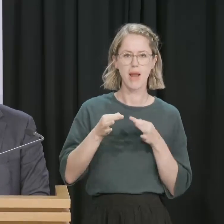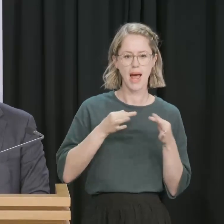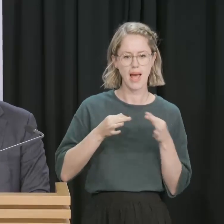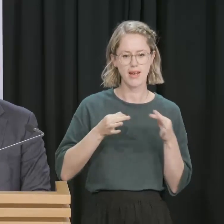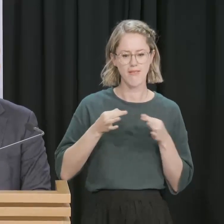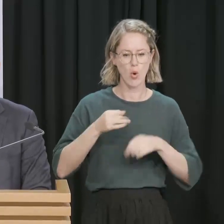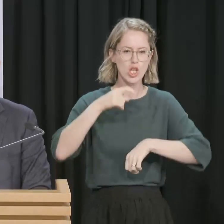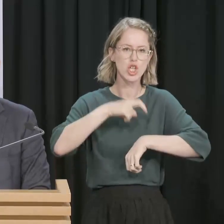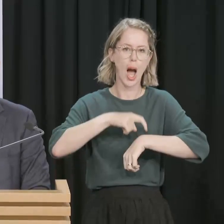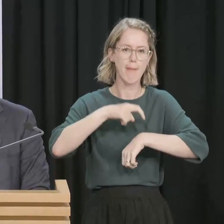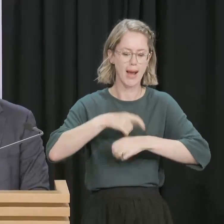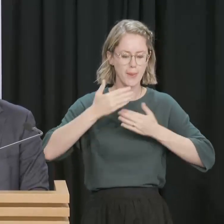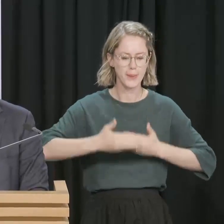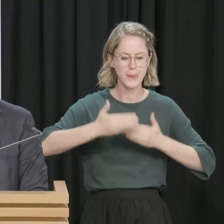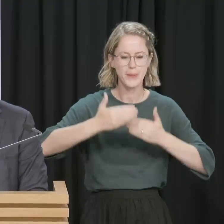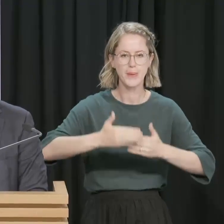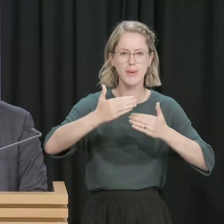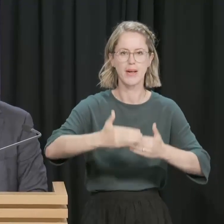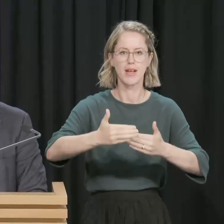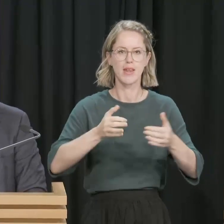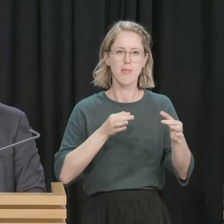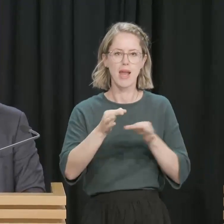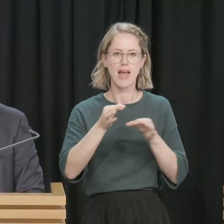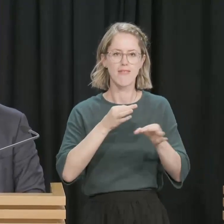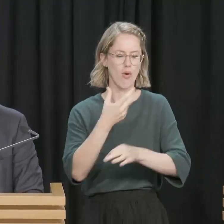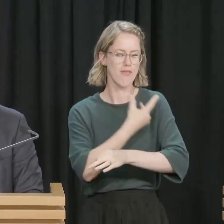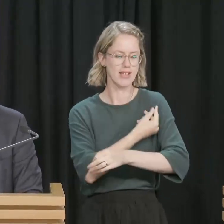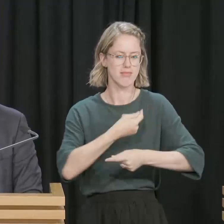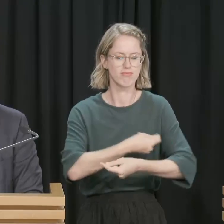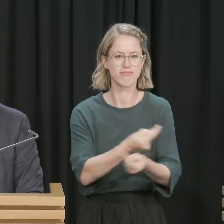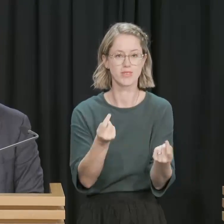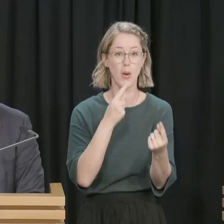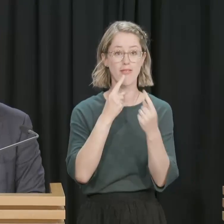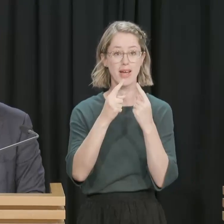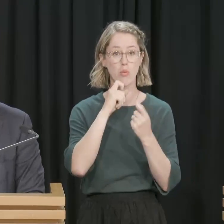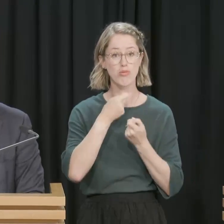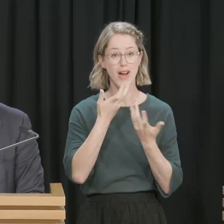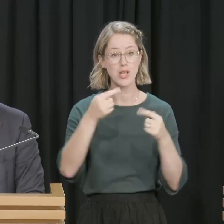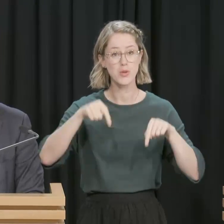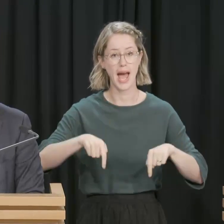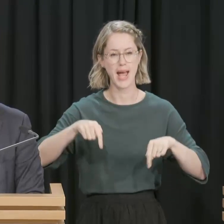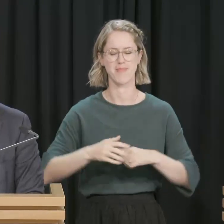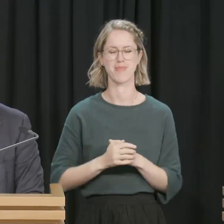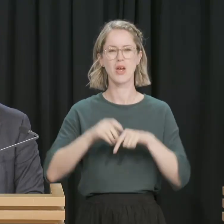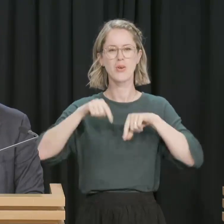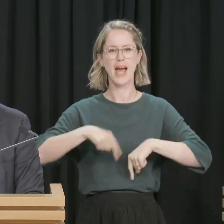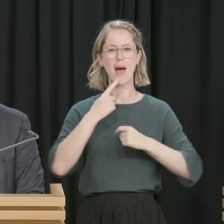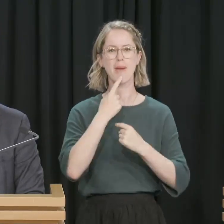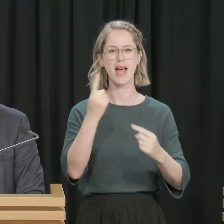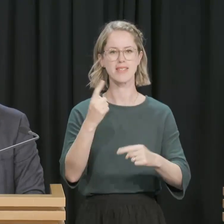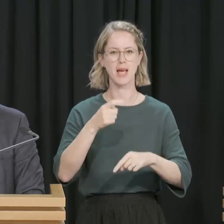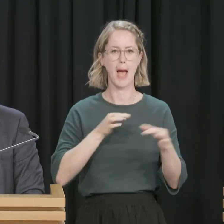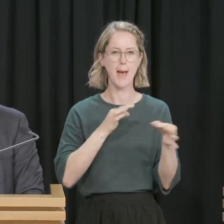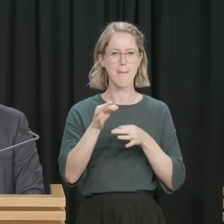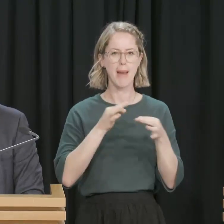of the sequencing of our vaccine rollout, the focus of today's announcement. So today I'm announcing a targeted rollout over